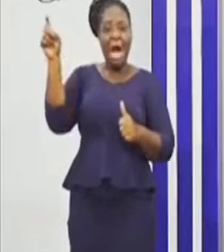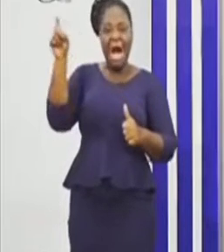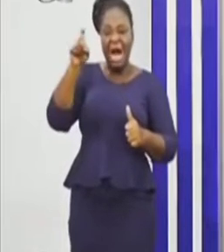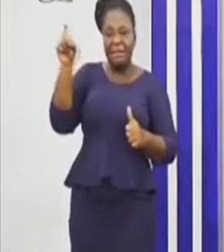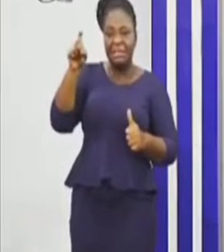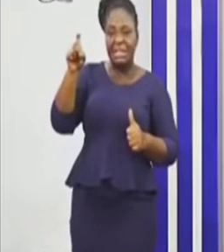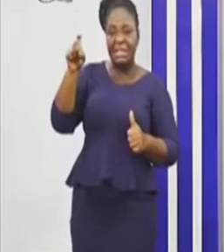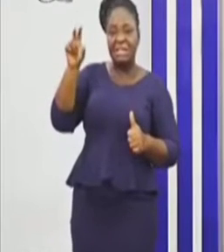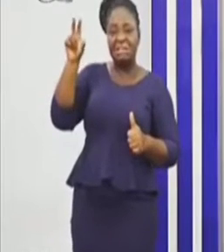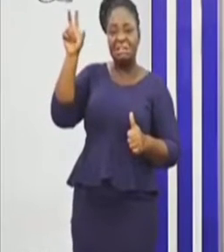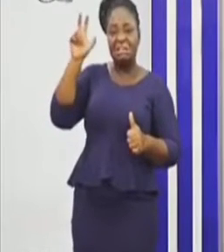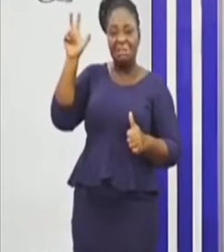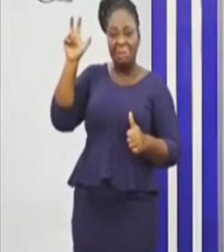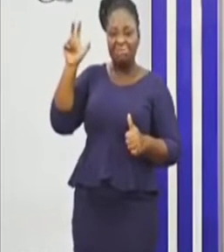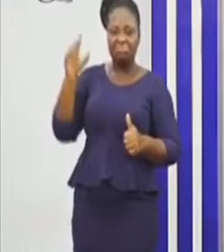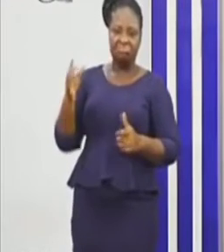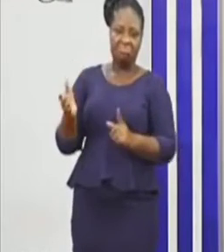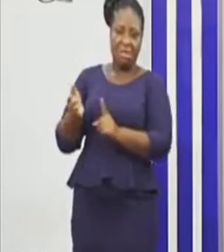103 are in custody.